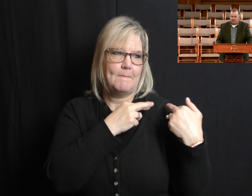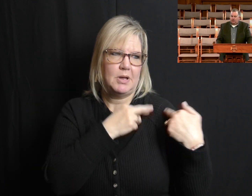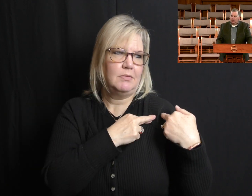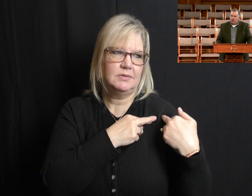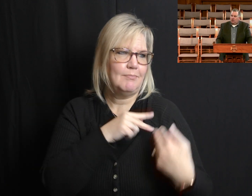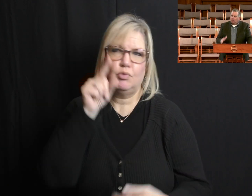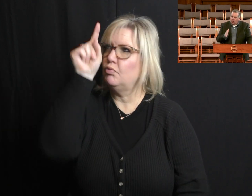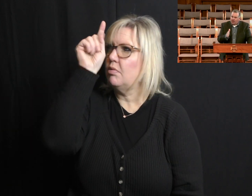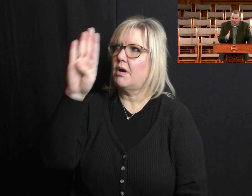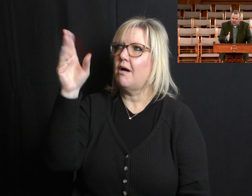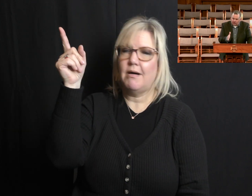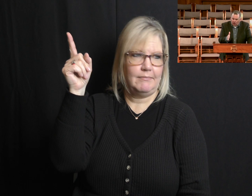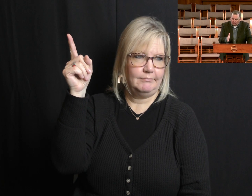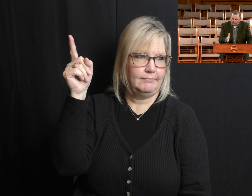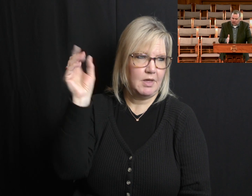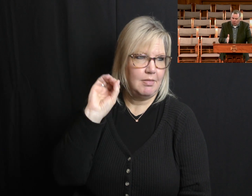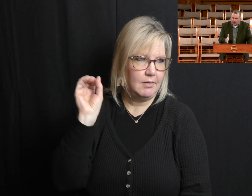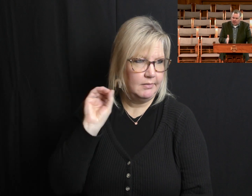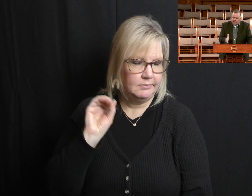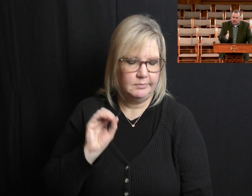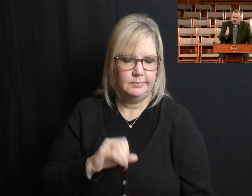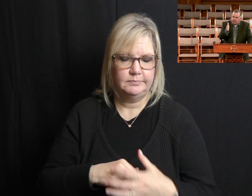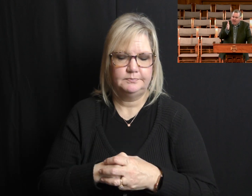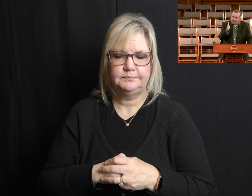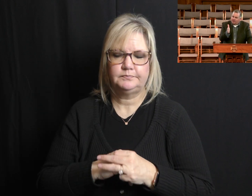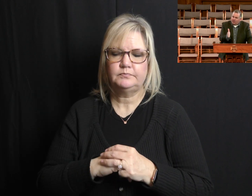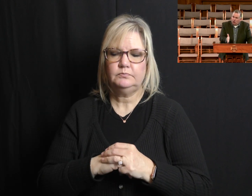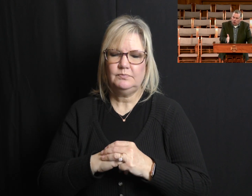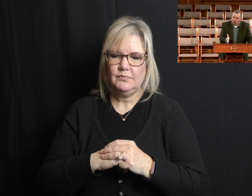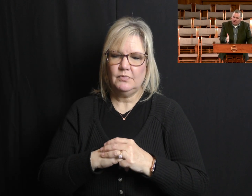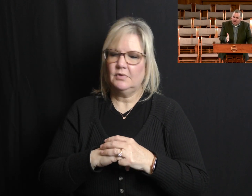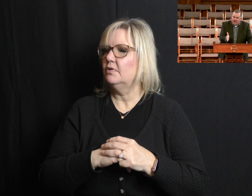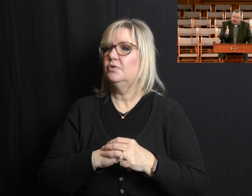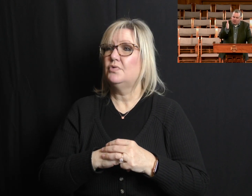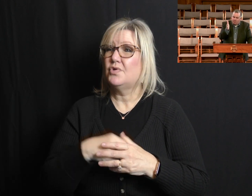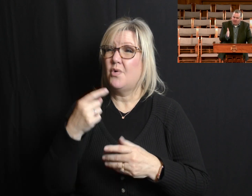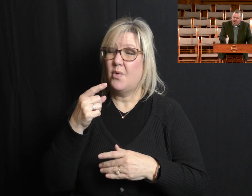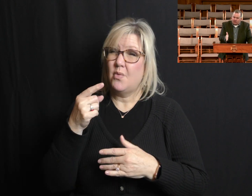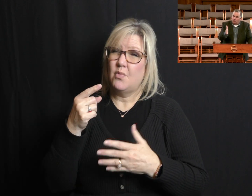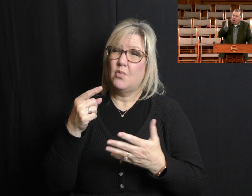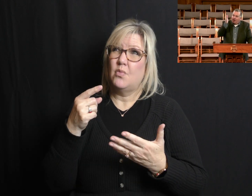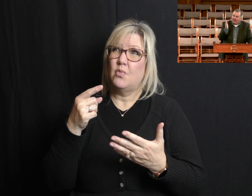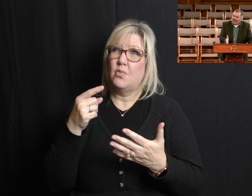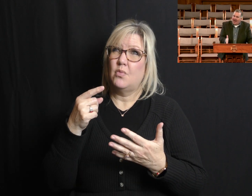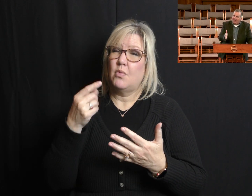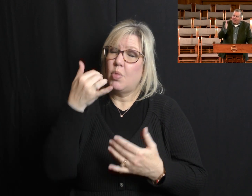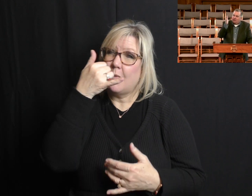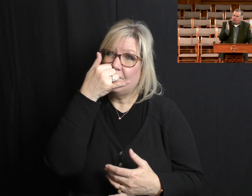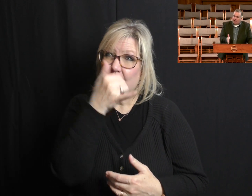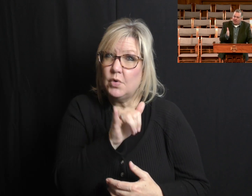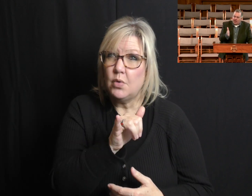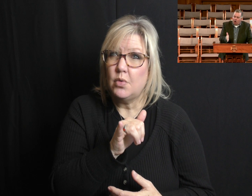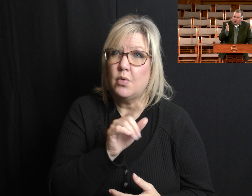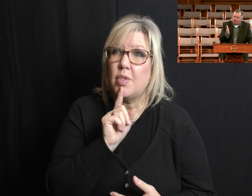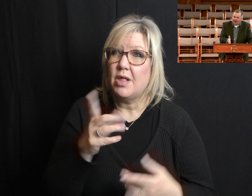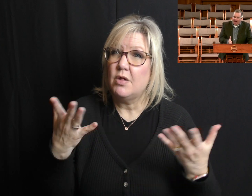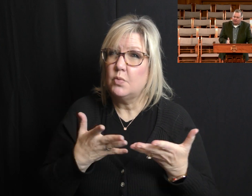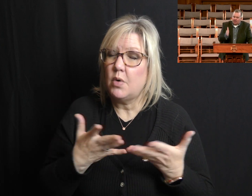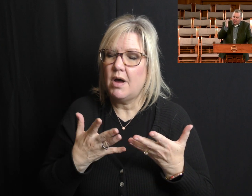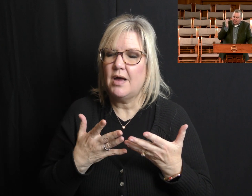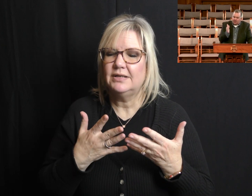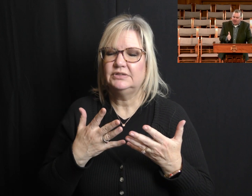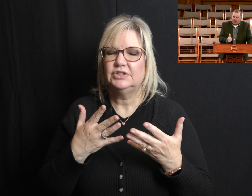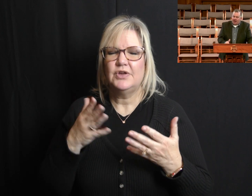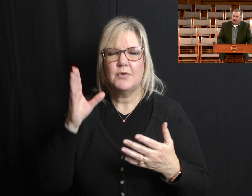possessed. Look at this closely this morning. To be a fool is to miss what life is really all